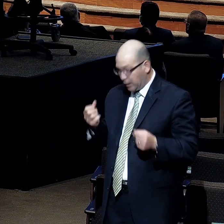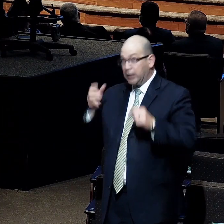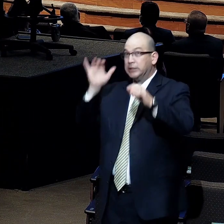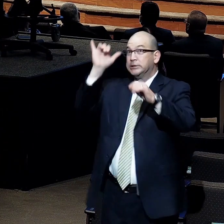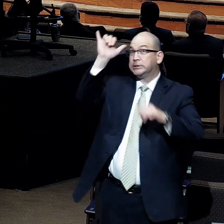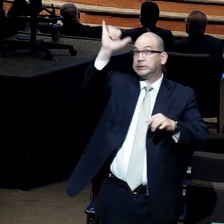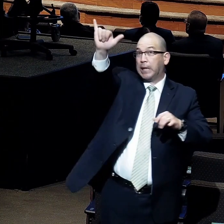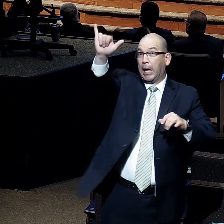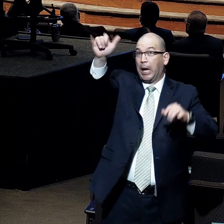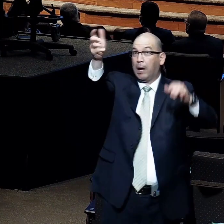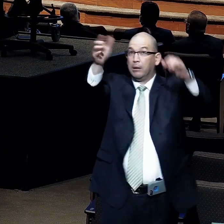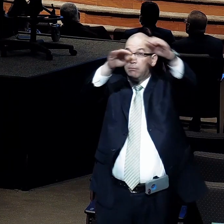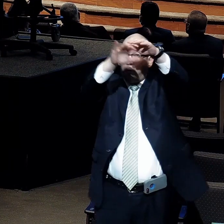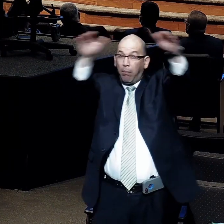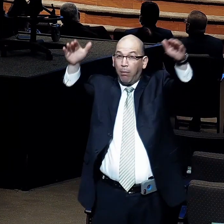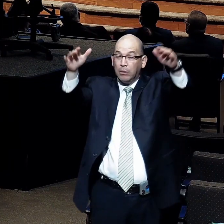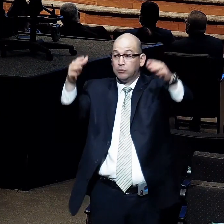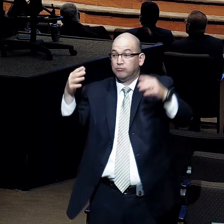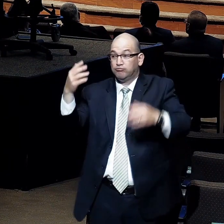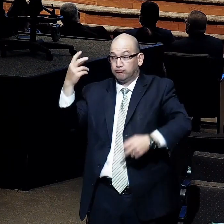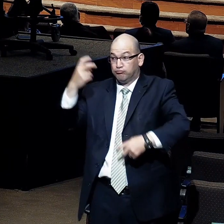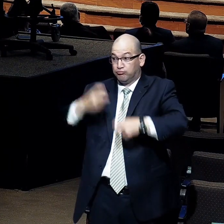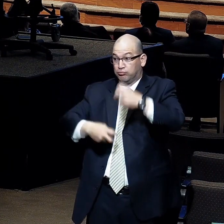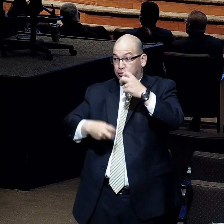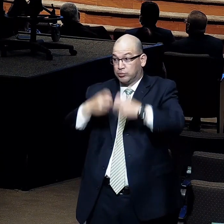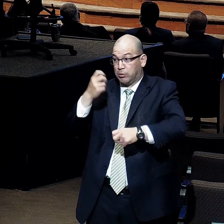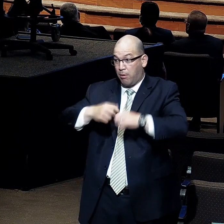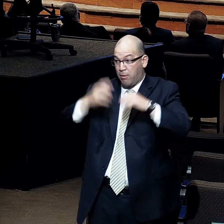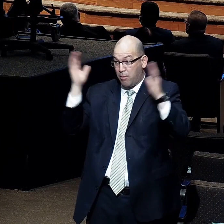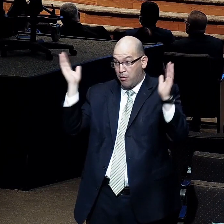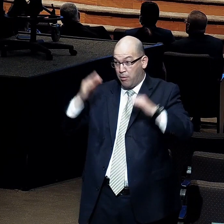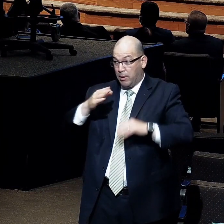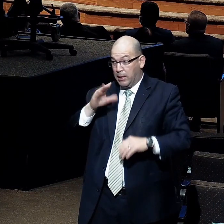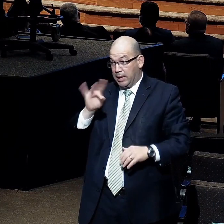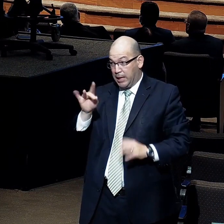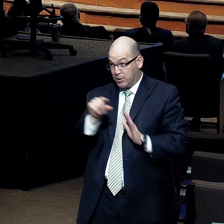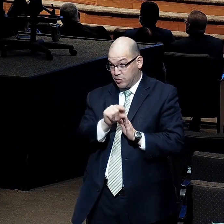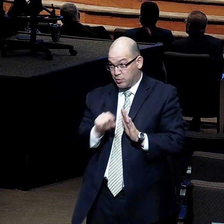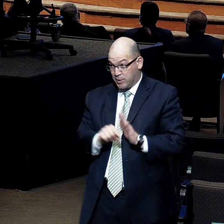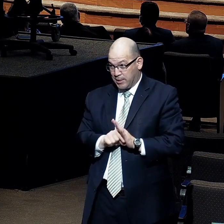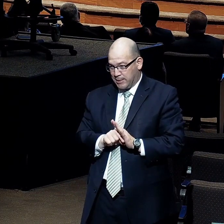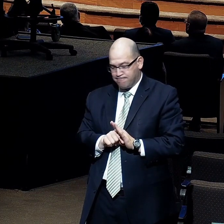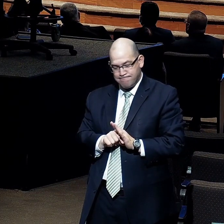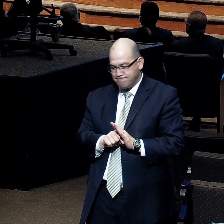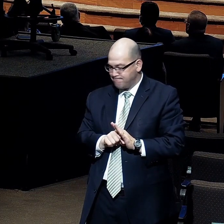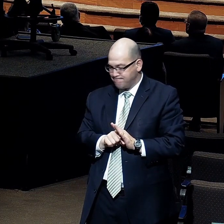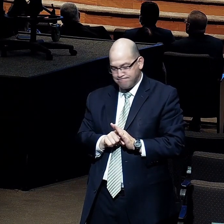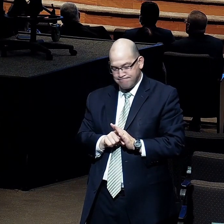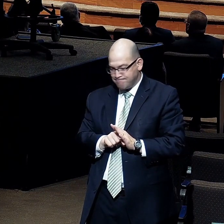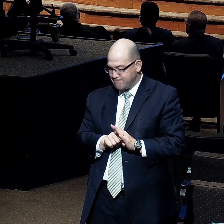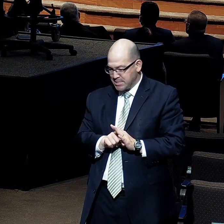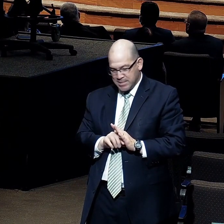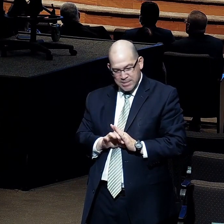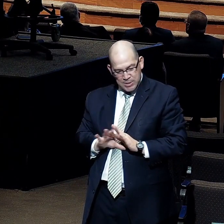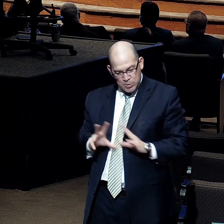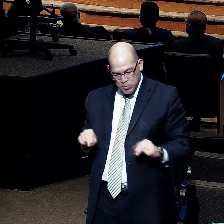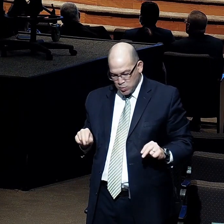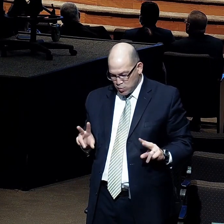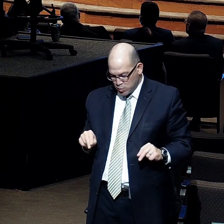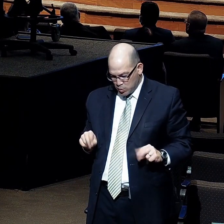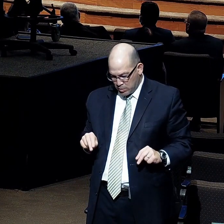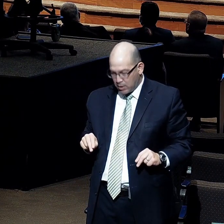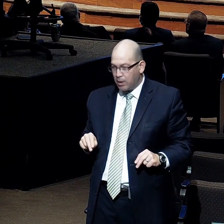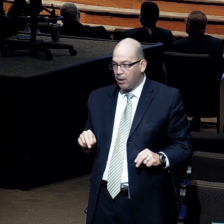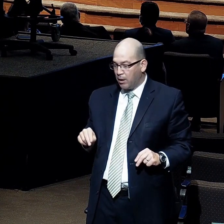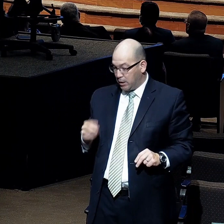closet, and I would get in trouble. Now, me being in eighth grade, that was not the decision I was going to make. I was not going to take the punishment. So I saw that bunk bed